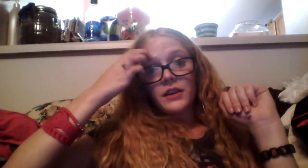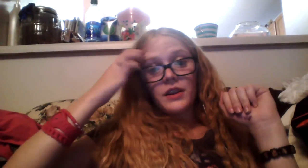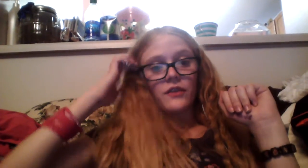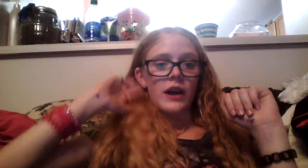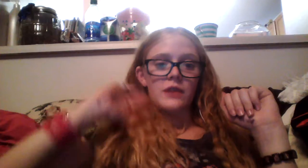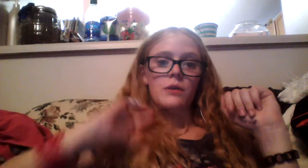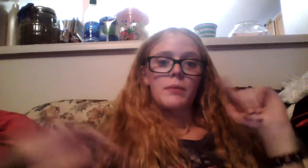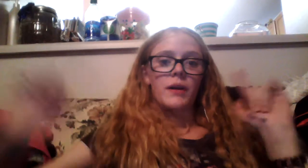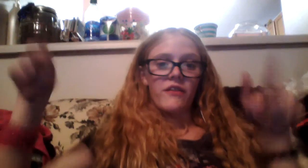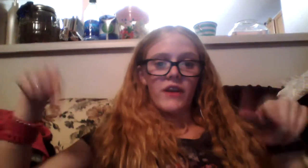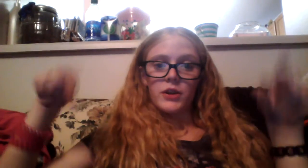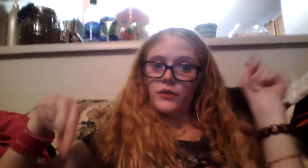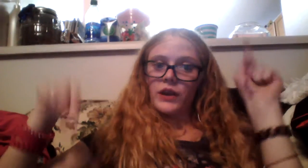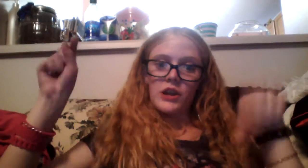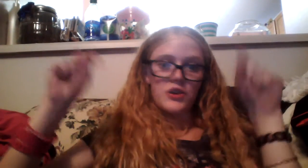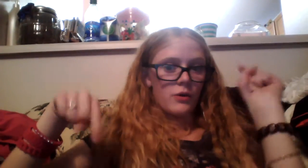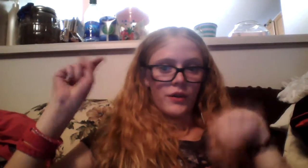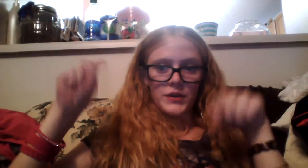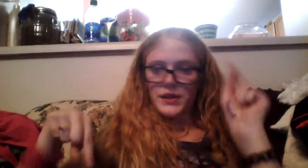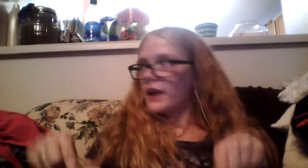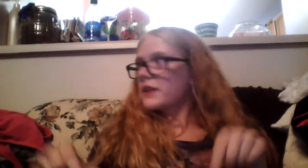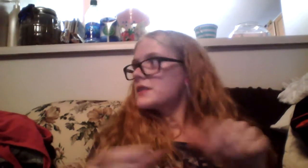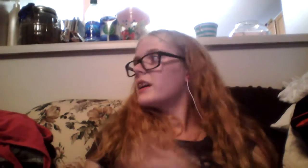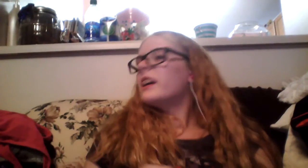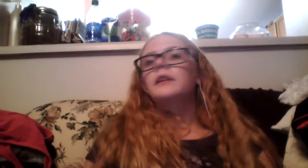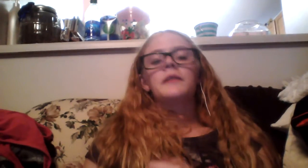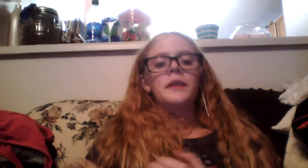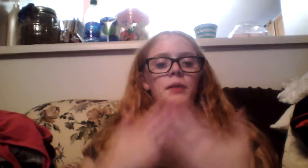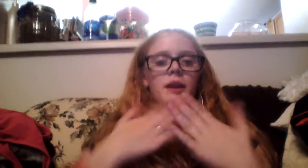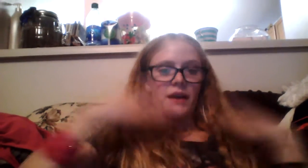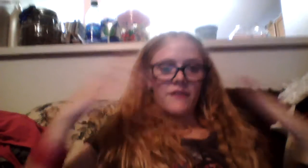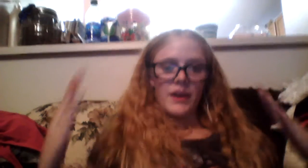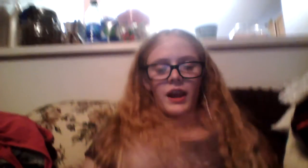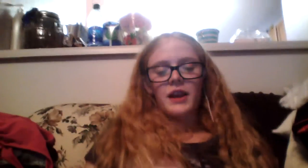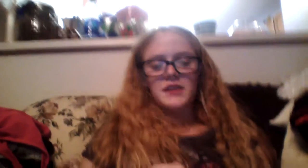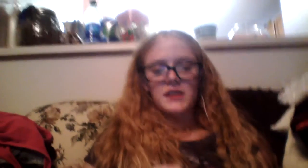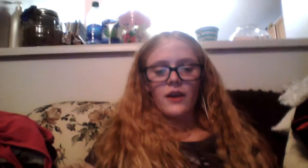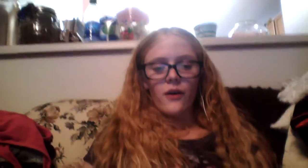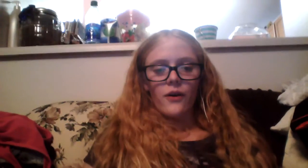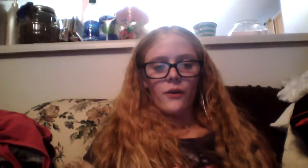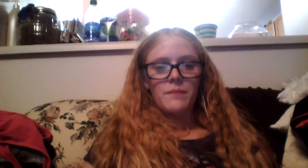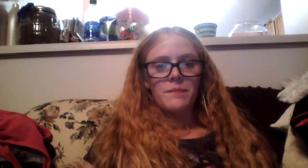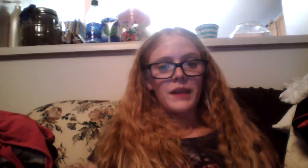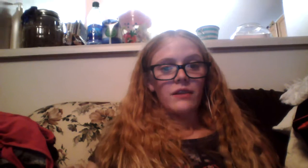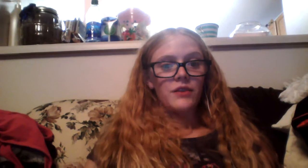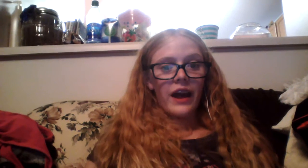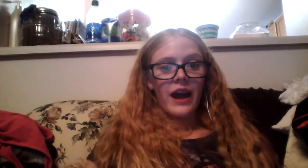If you guys want to be part of the family, don't forget to do all those things. Part of my family. So, I love you guys